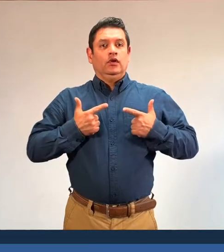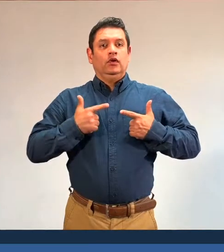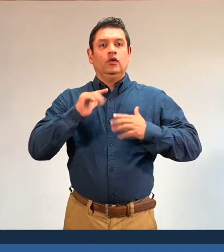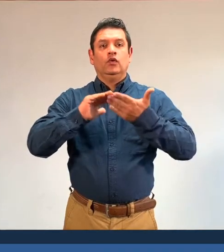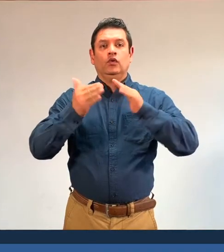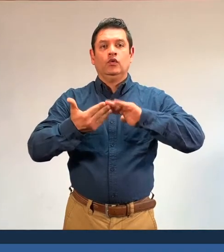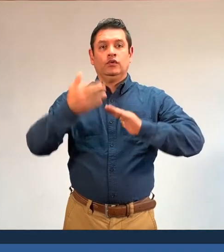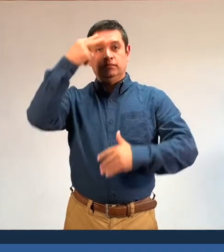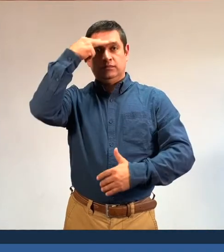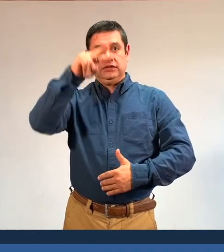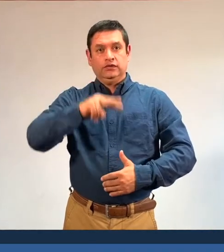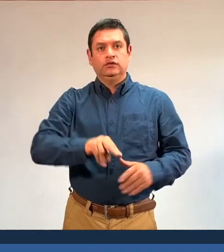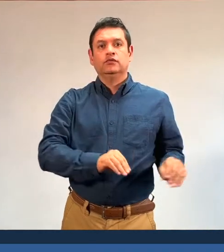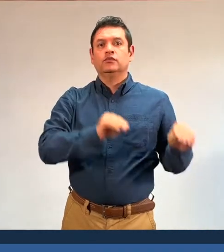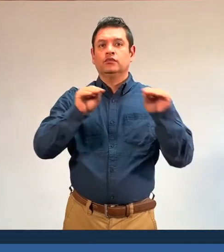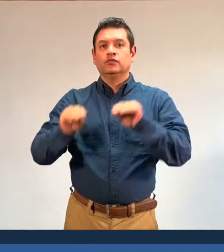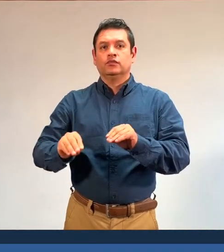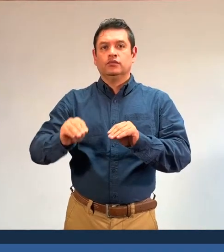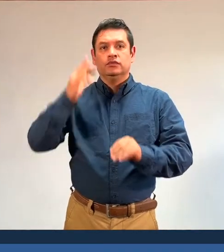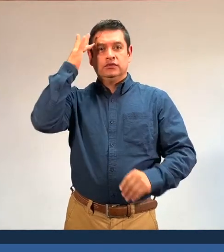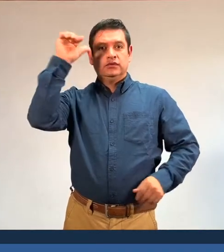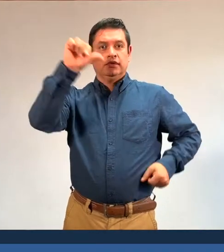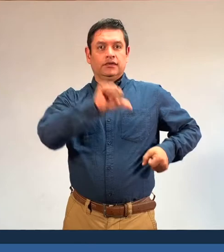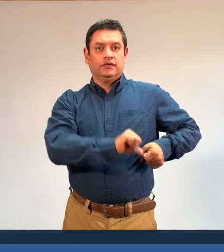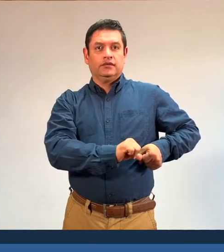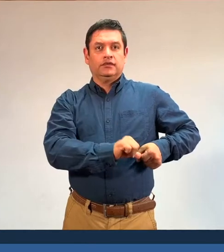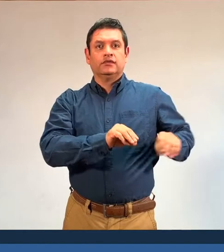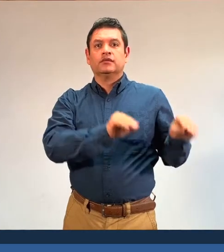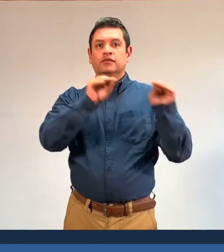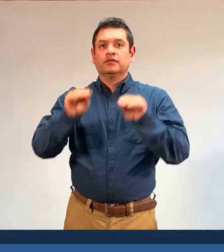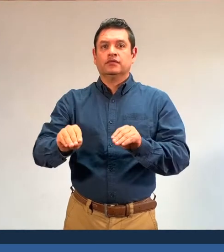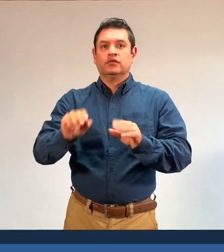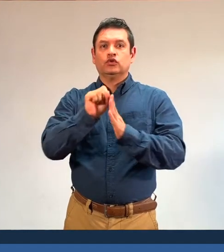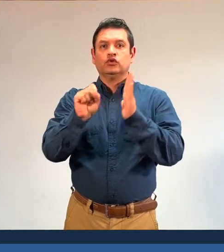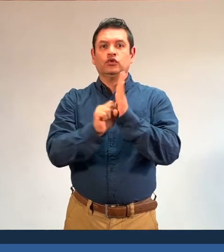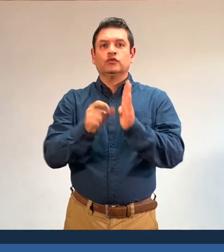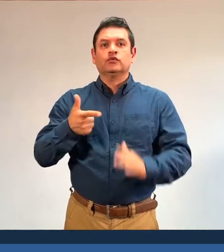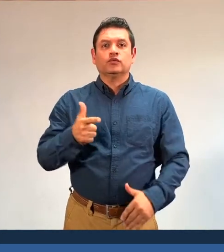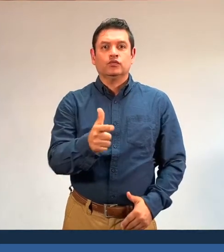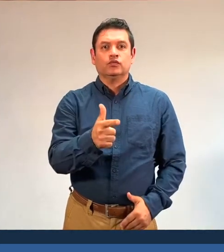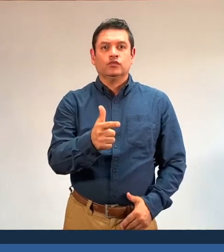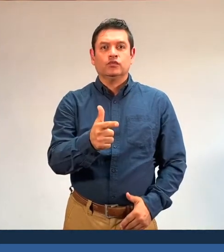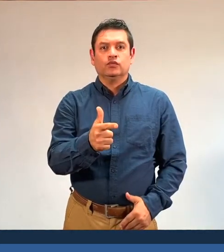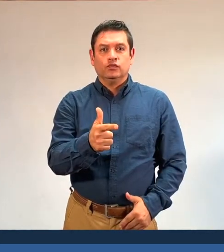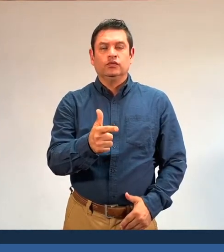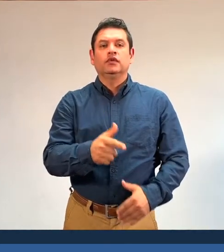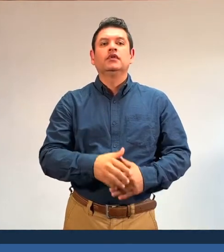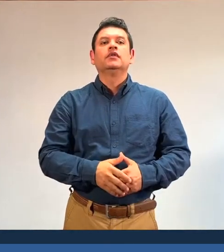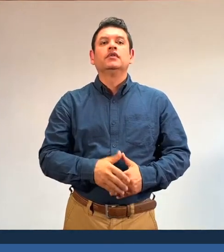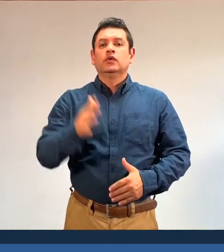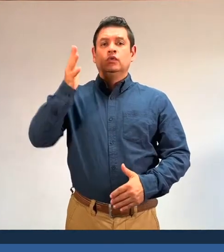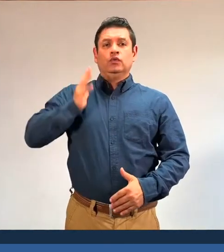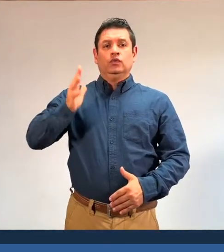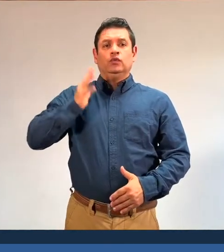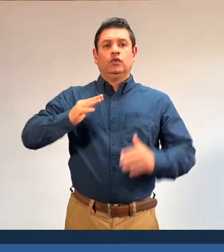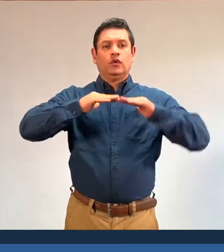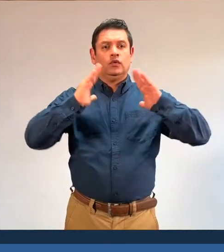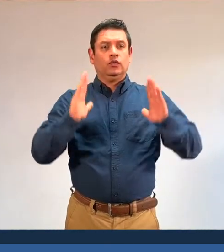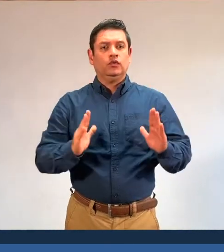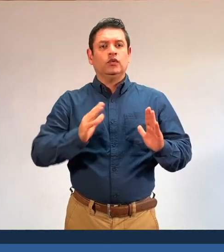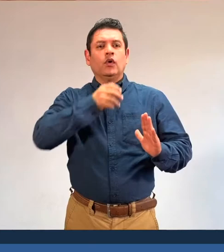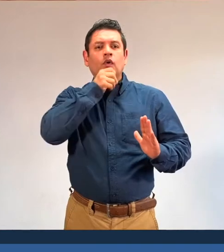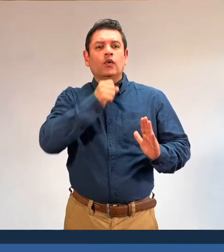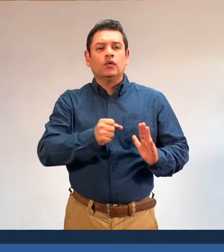After living for a few years in Mexico City and San Miguel de Allende, Olga and José moved to live in the capital city of Guanajuato, to the former